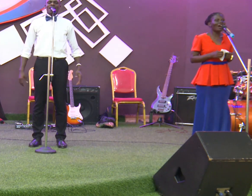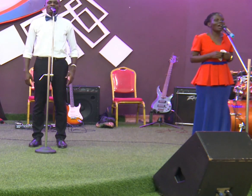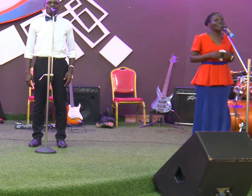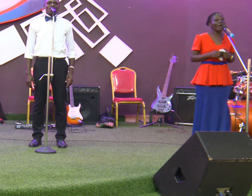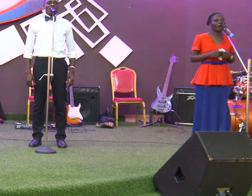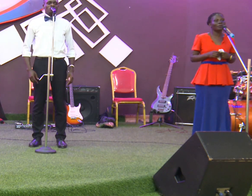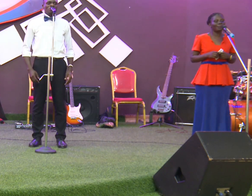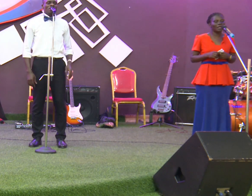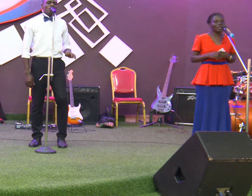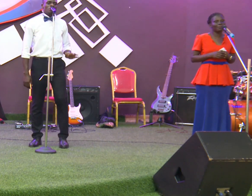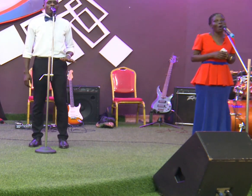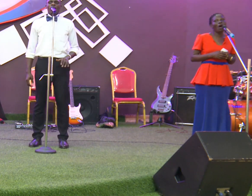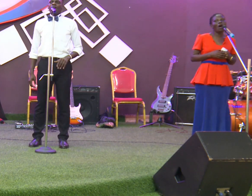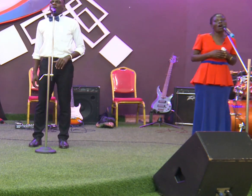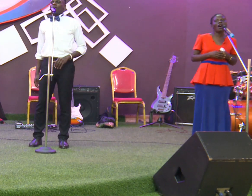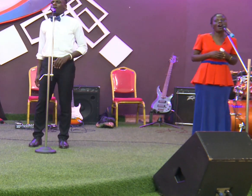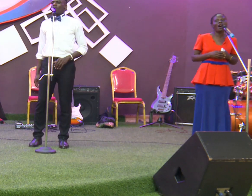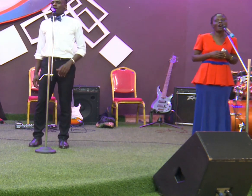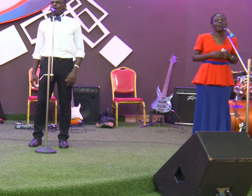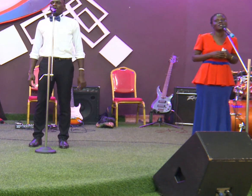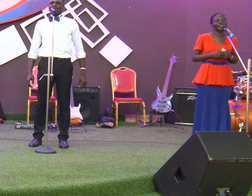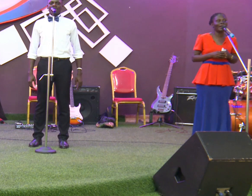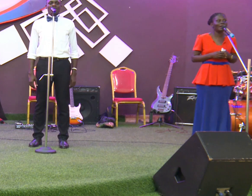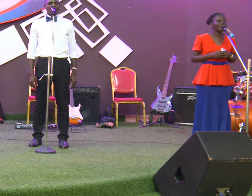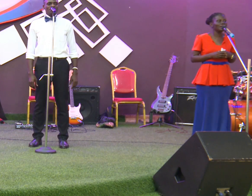that cannot be